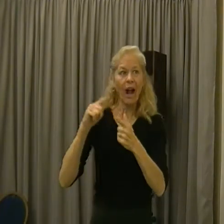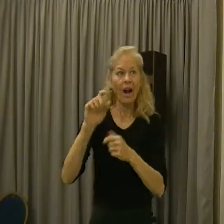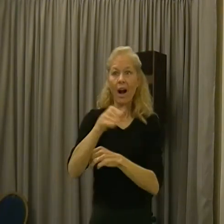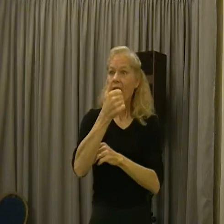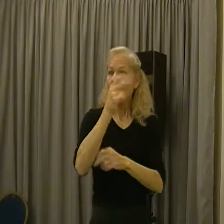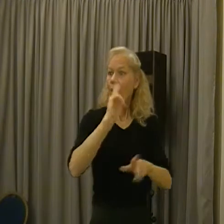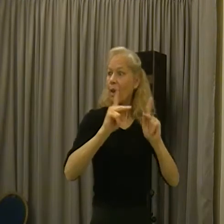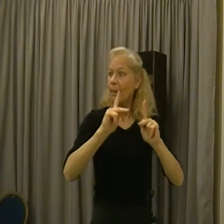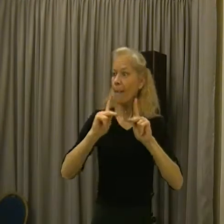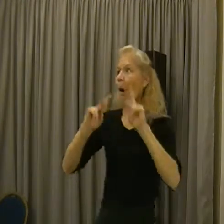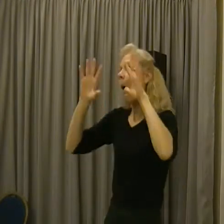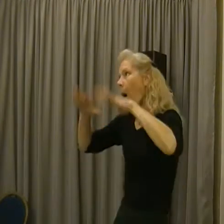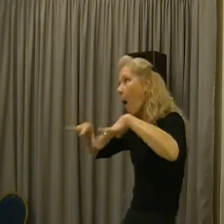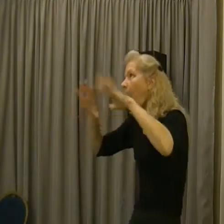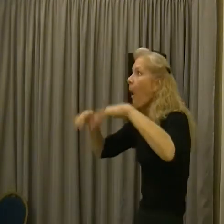You have a tendency to glory and strength.